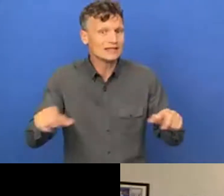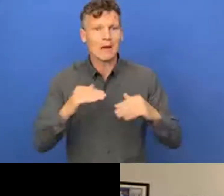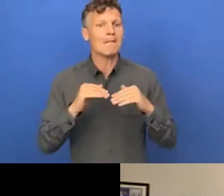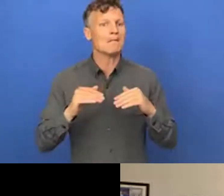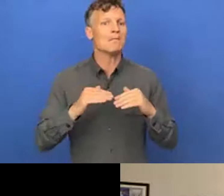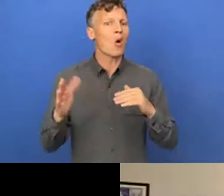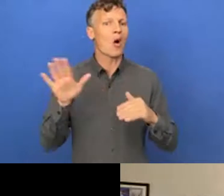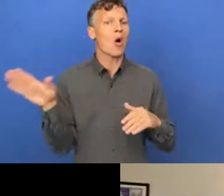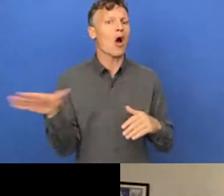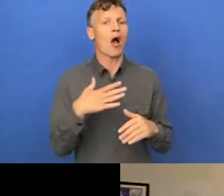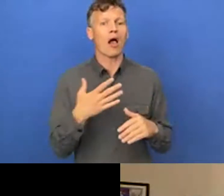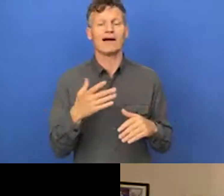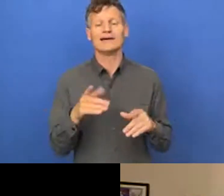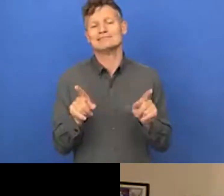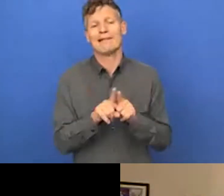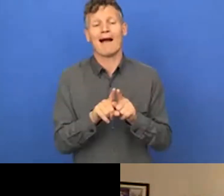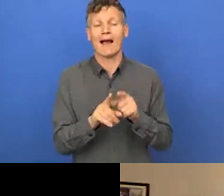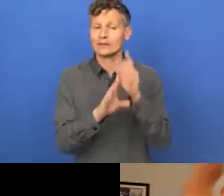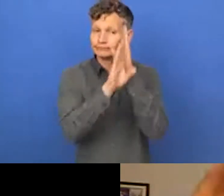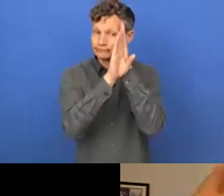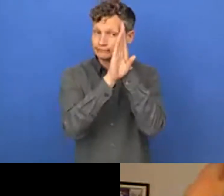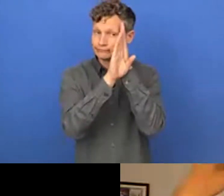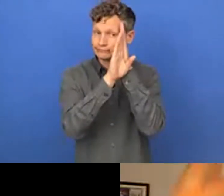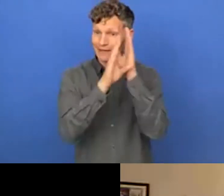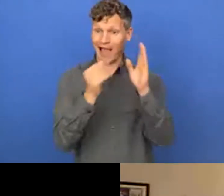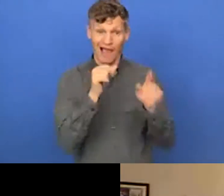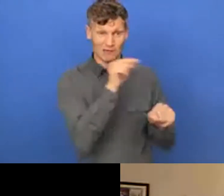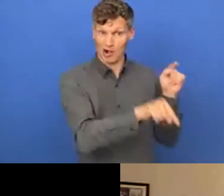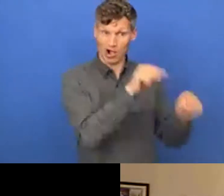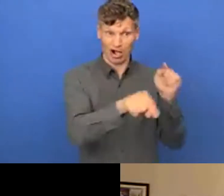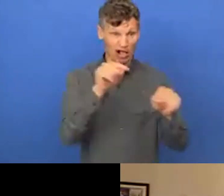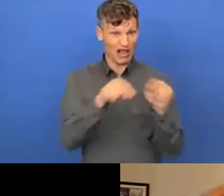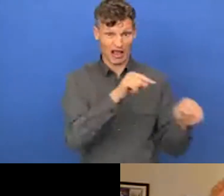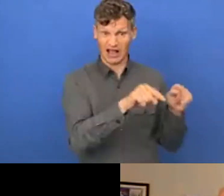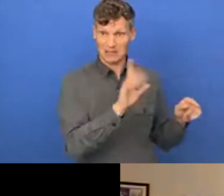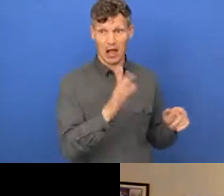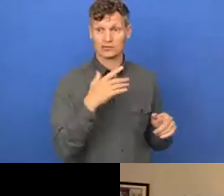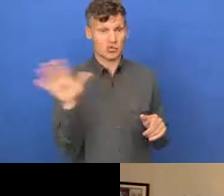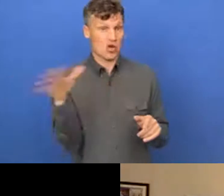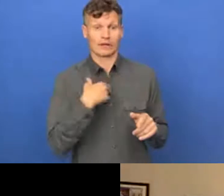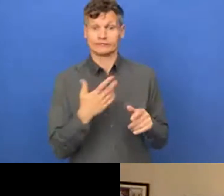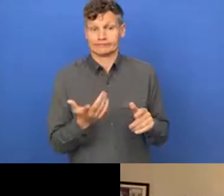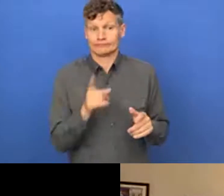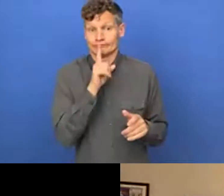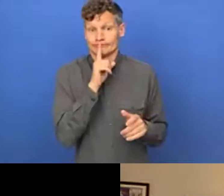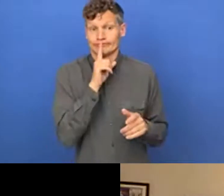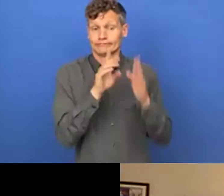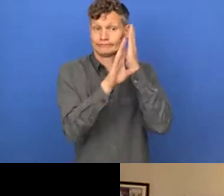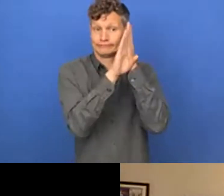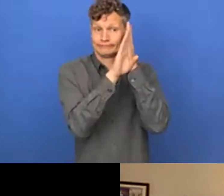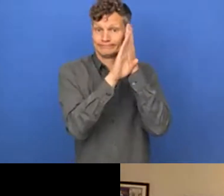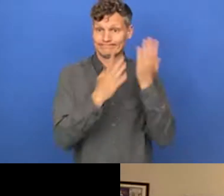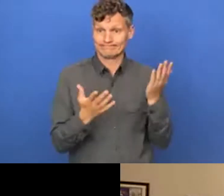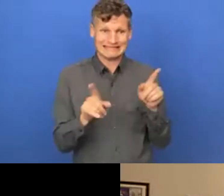then any strategies you may recommend to start with, apart from identifying factors which contribute to this